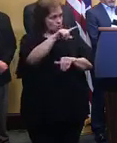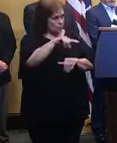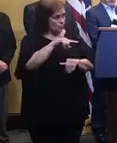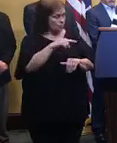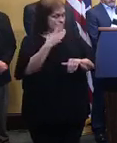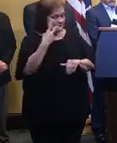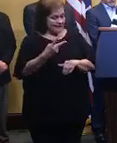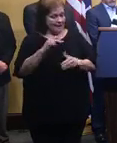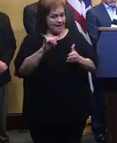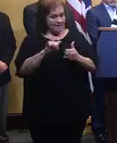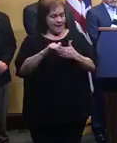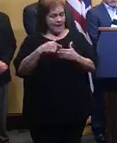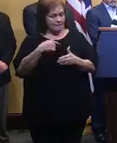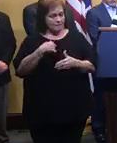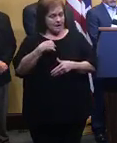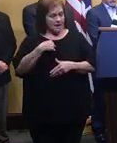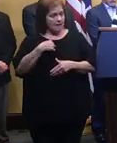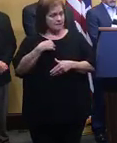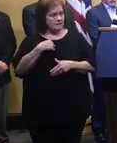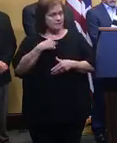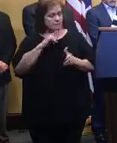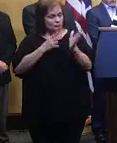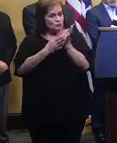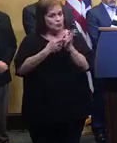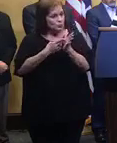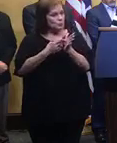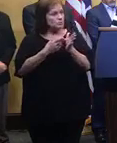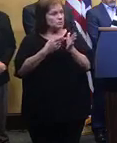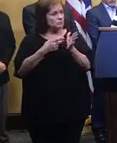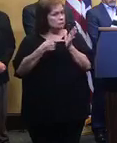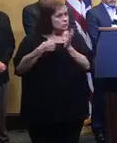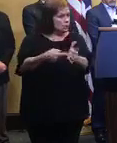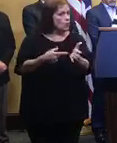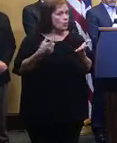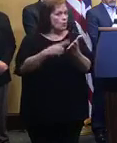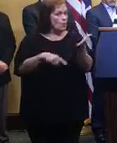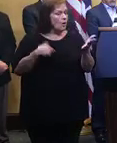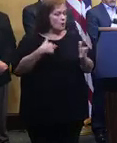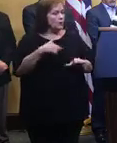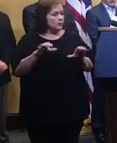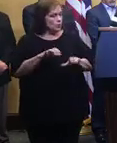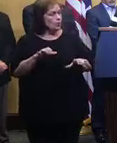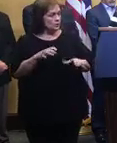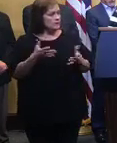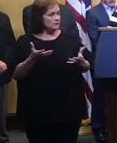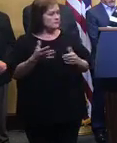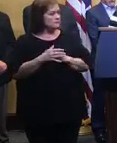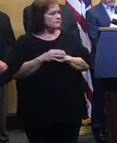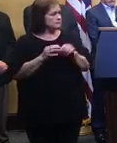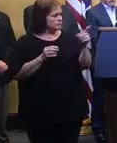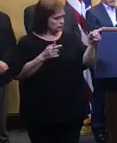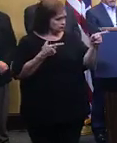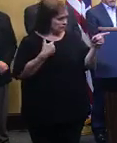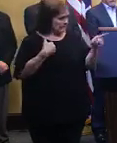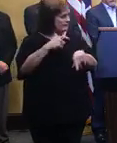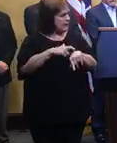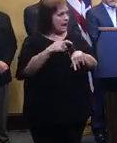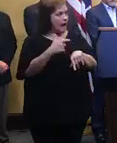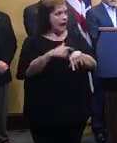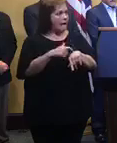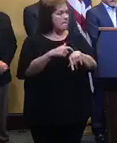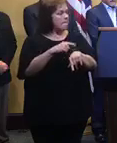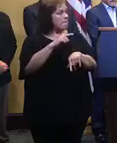mayor, and every step matters, and so we're going to continue to move them along. Do you have a target time for when